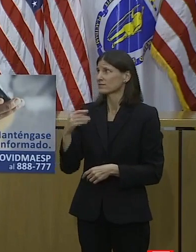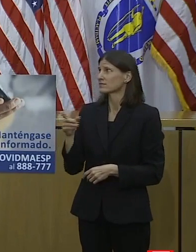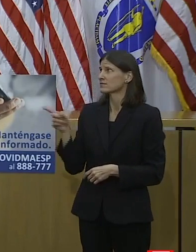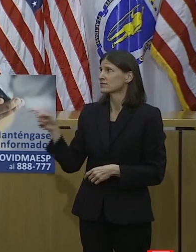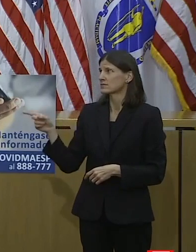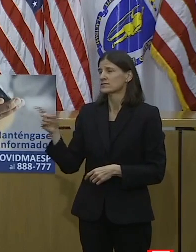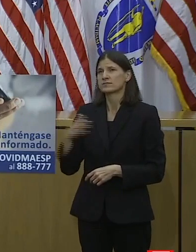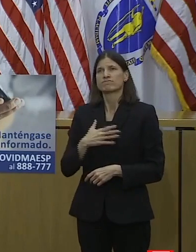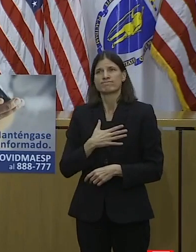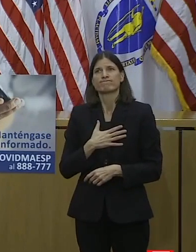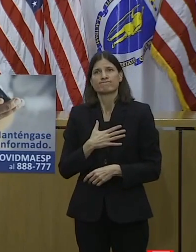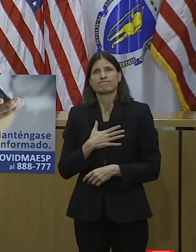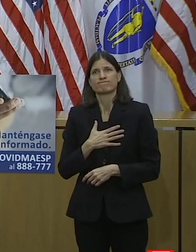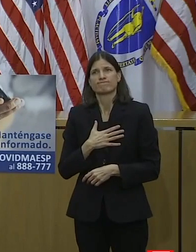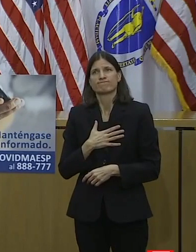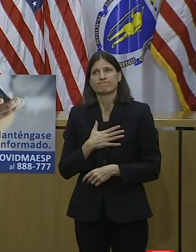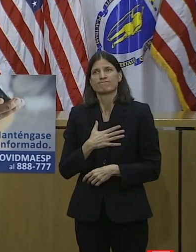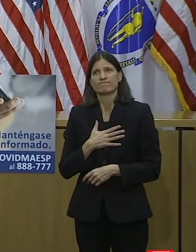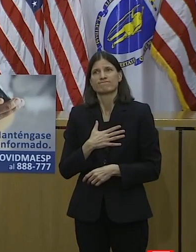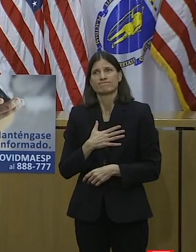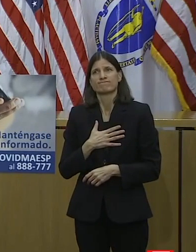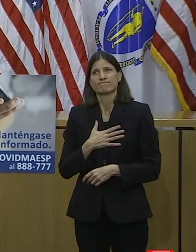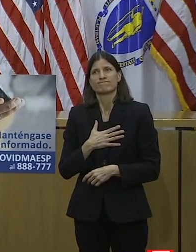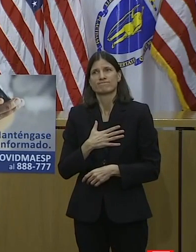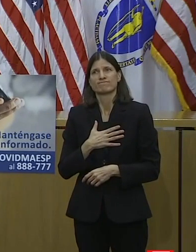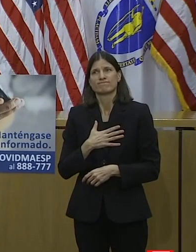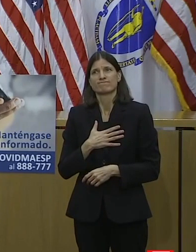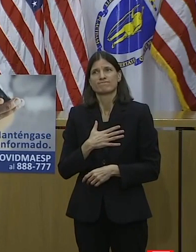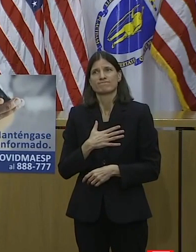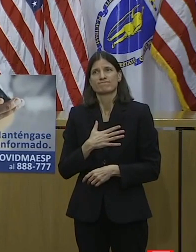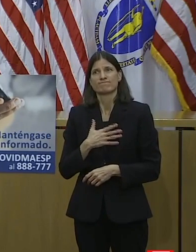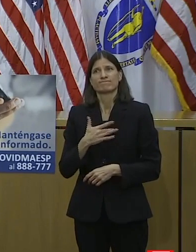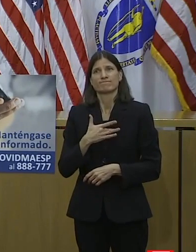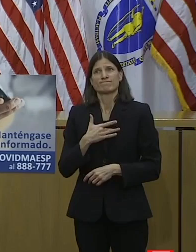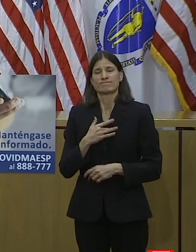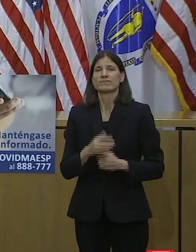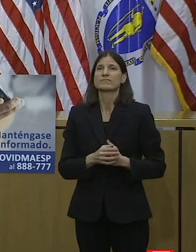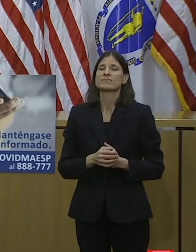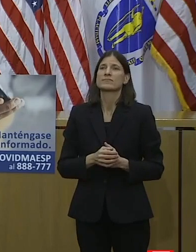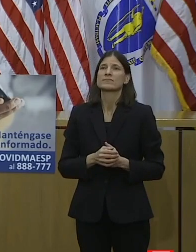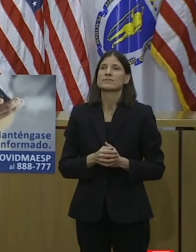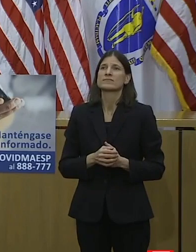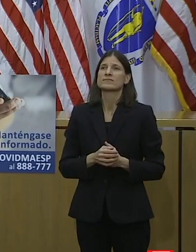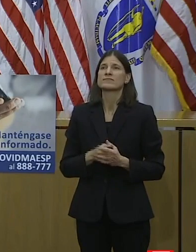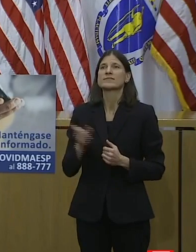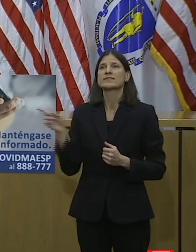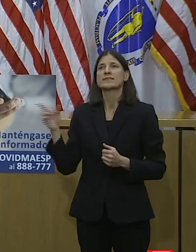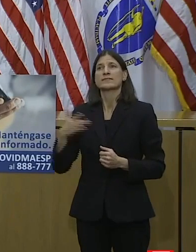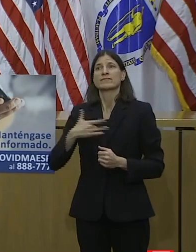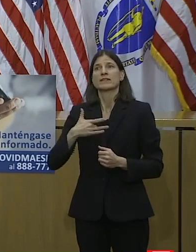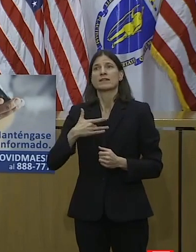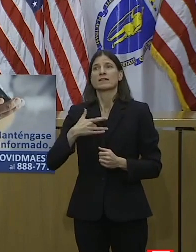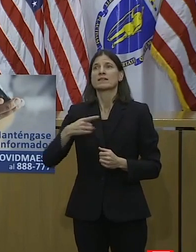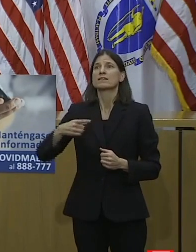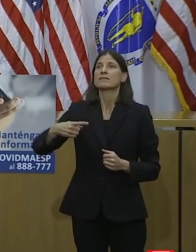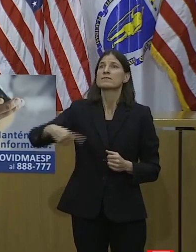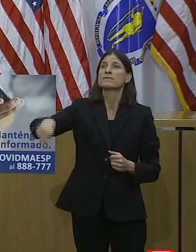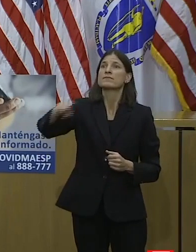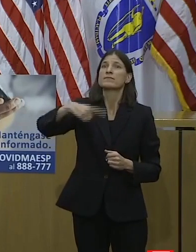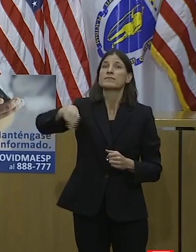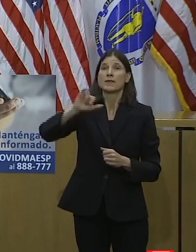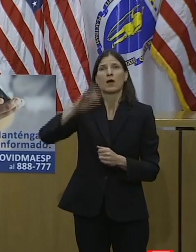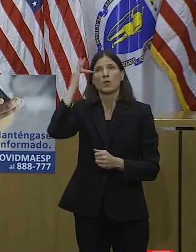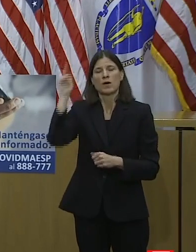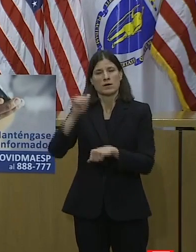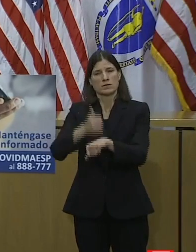would have to say thank you and goodbye to family members and friends.